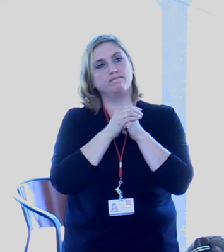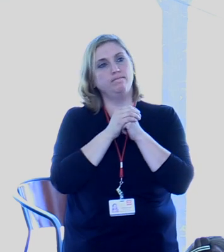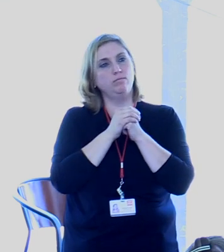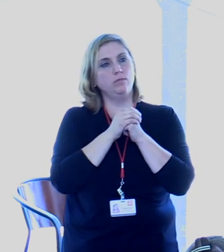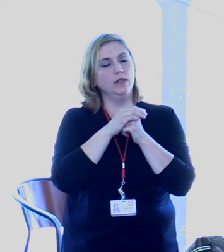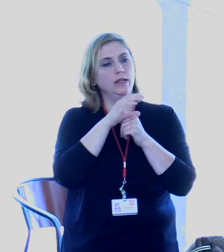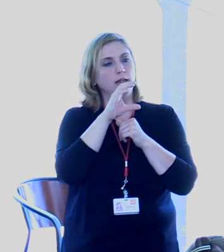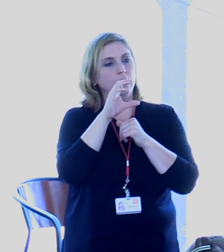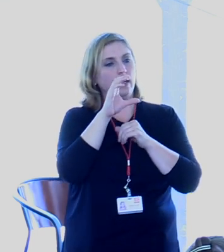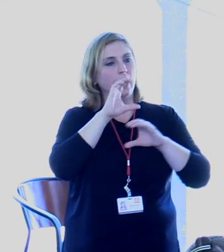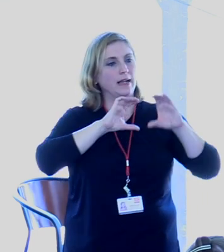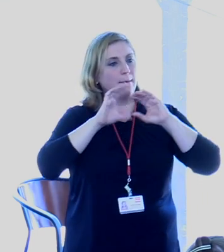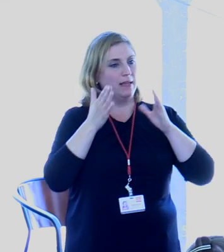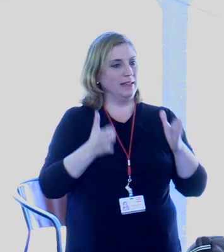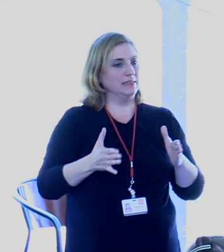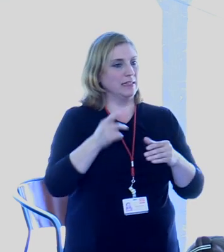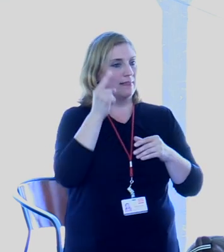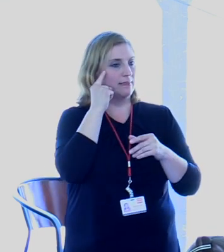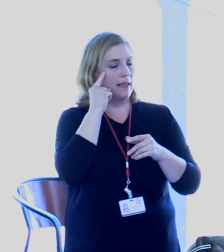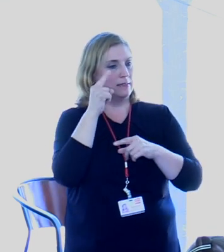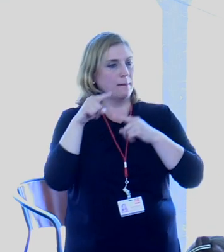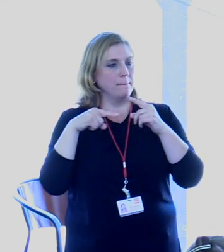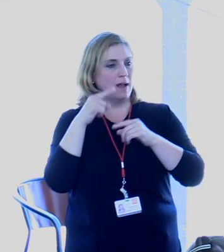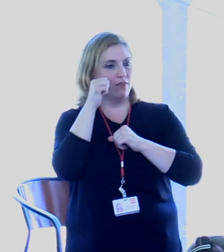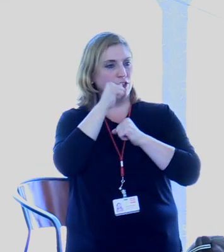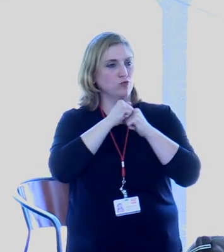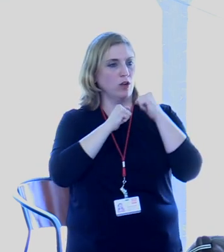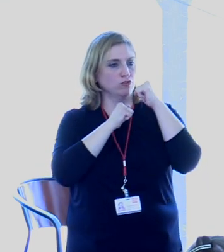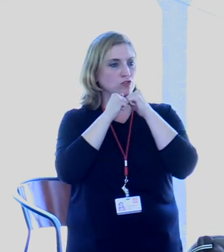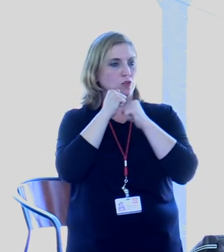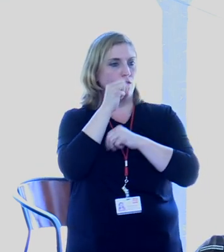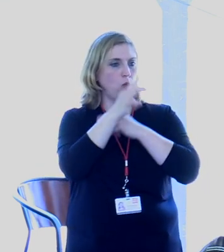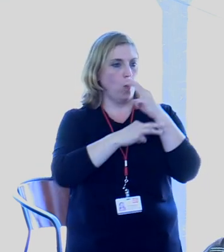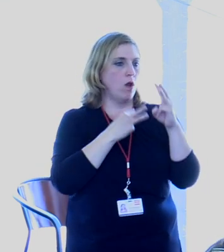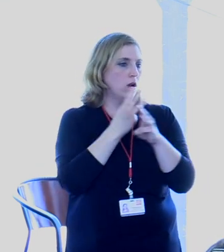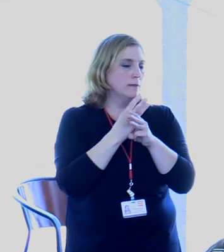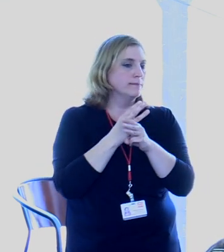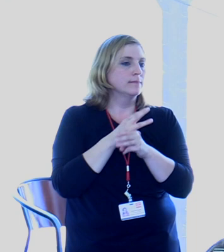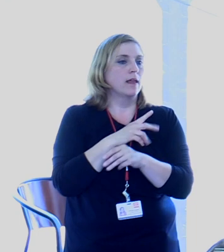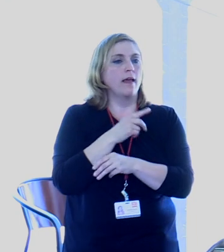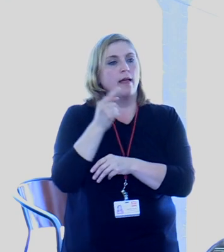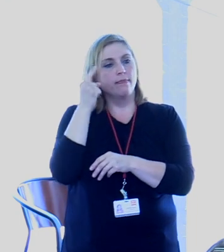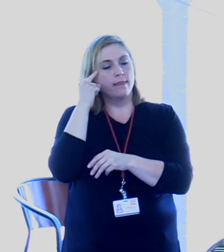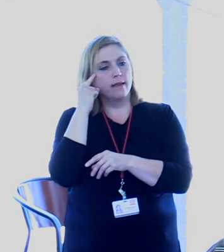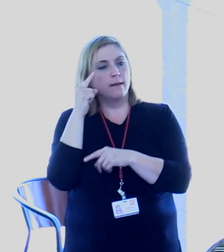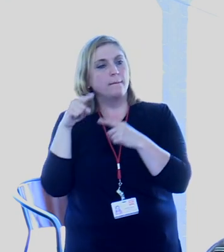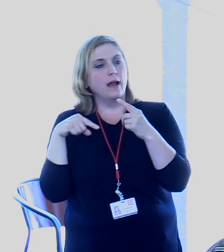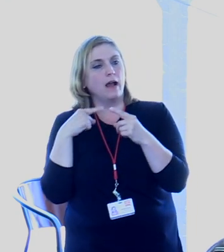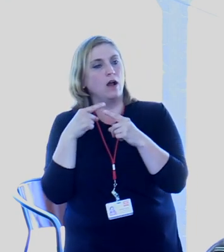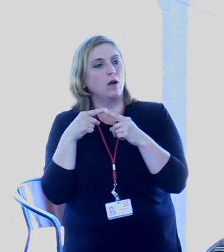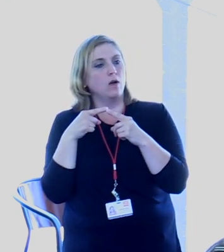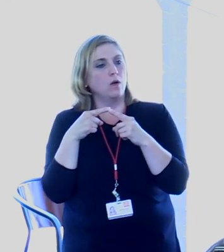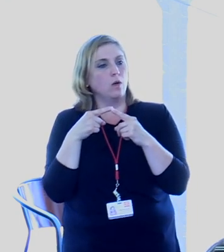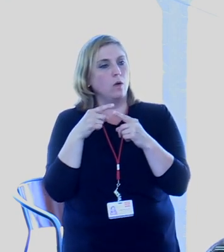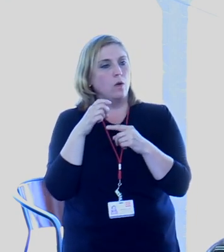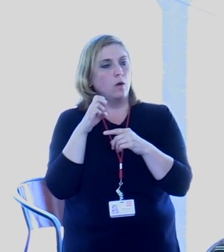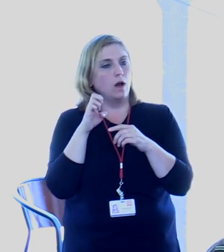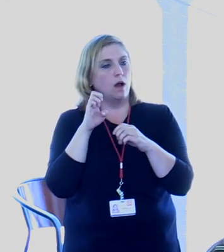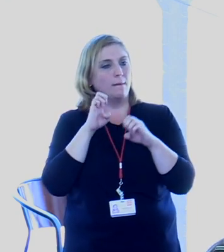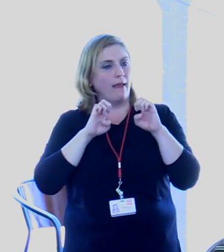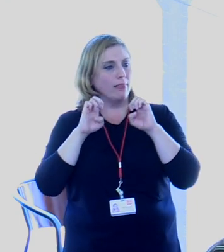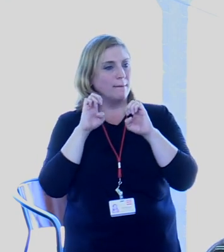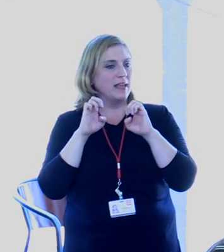a chemist who thinks about the structure of the world and thinks about elements